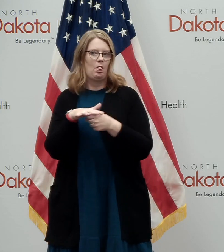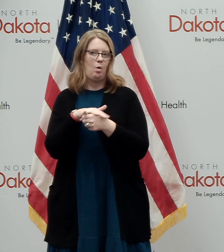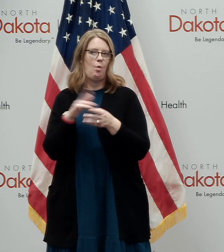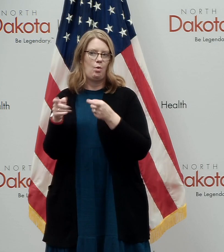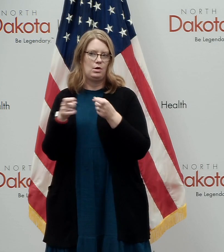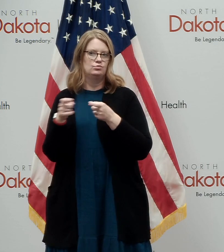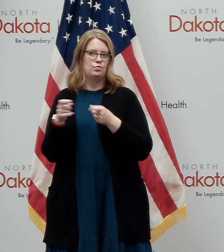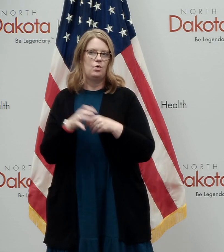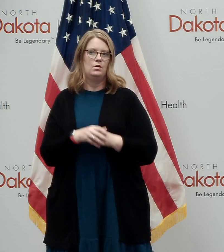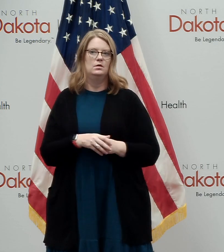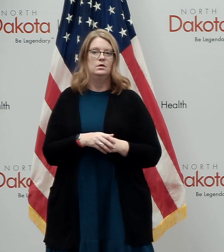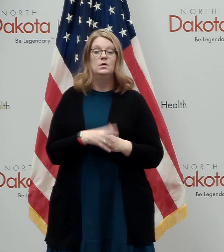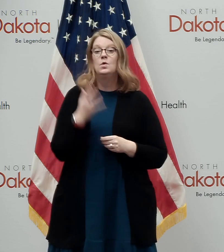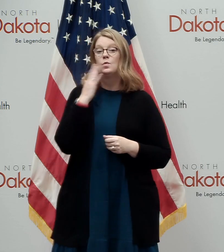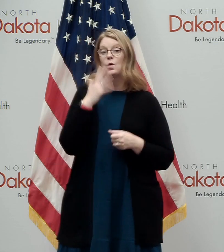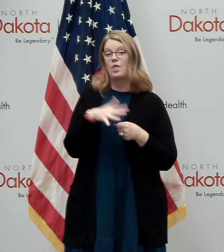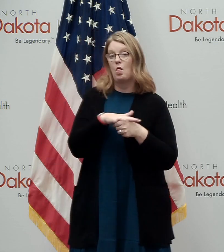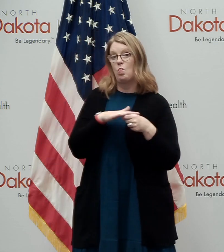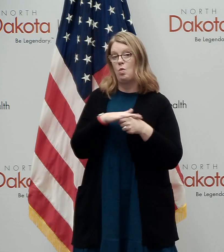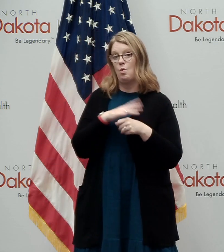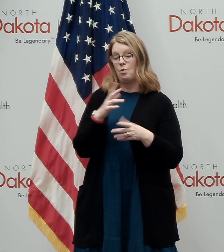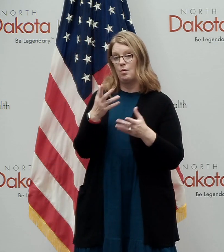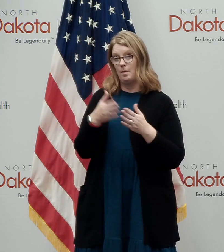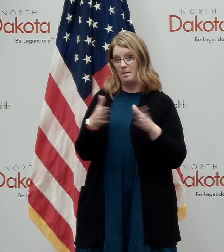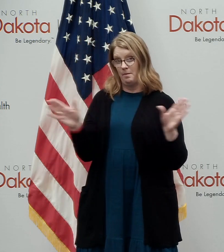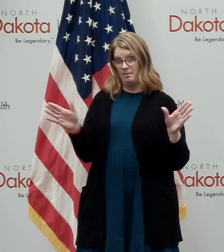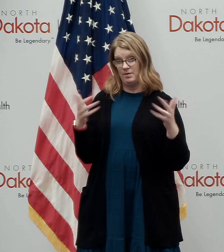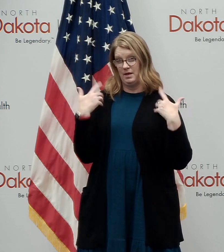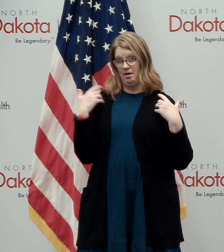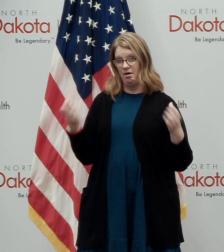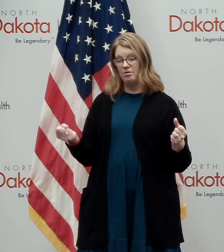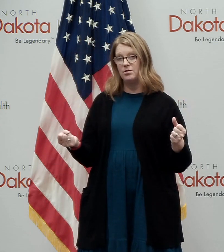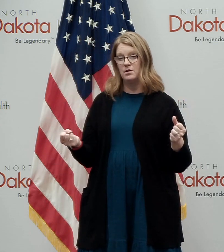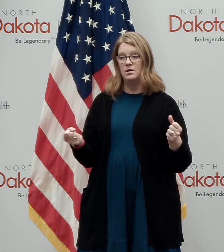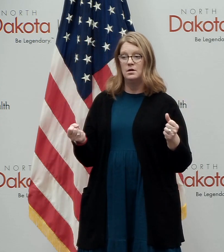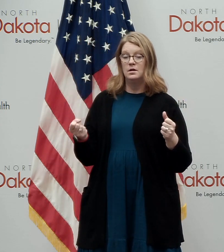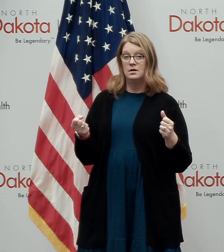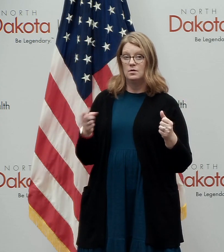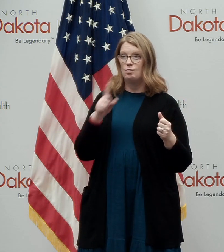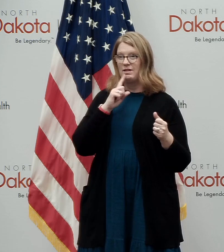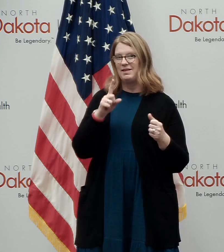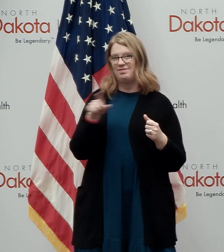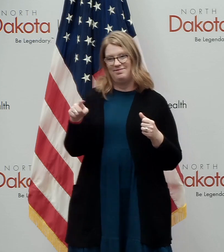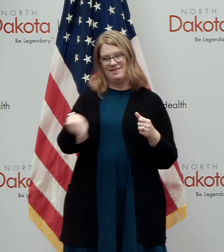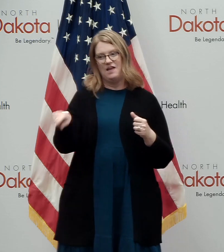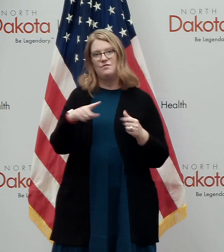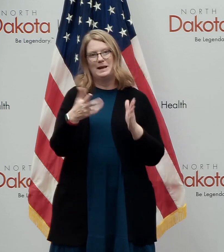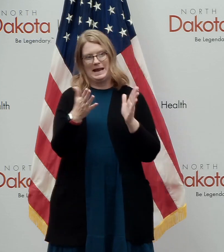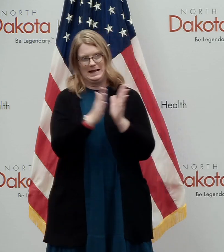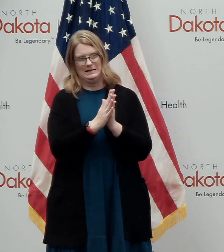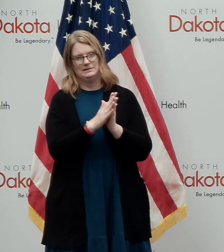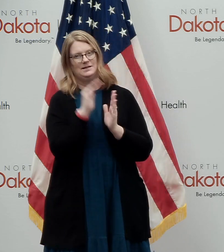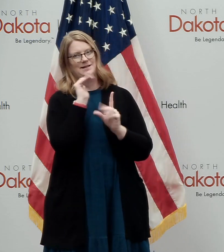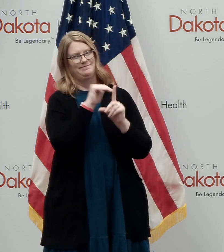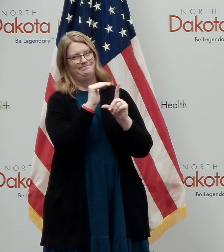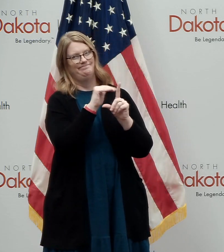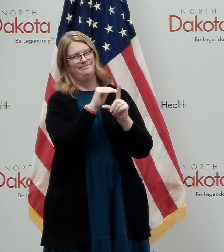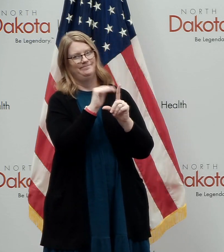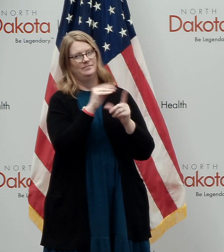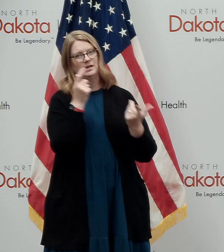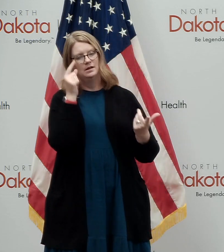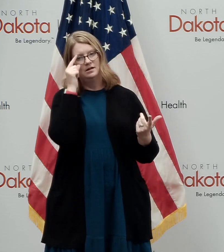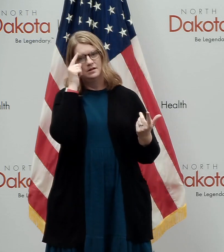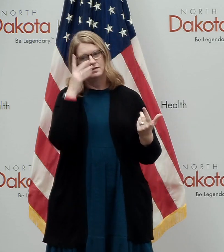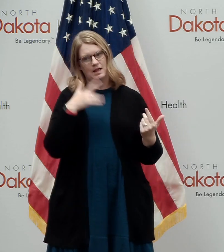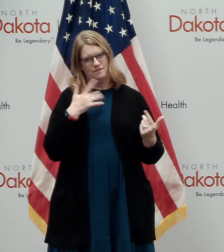We do know that our local public health organizations have been asking for this because of this differentiation.